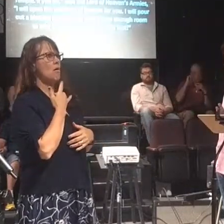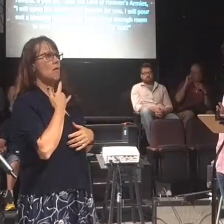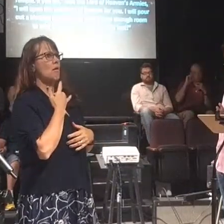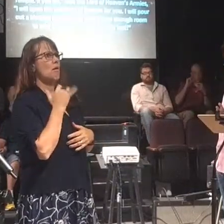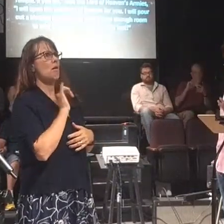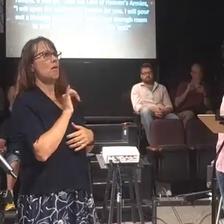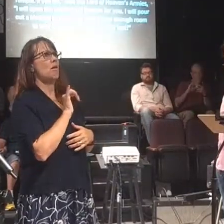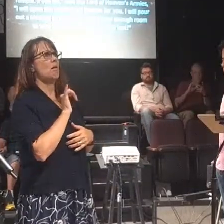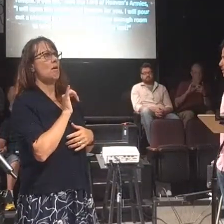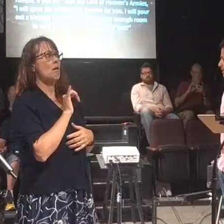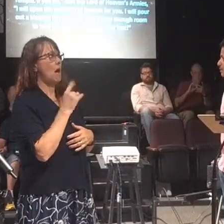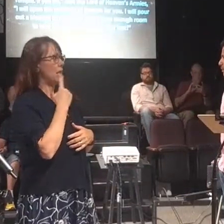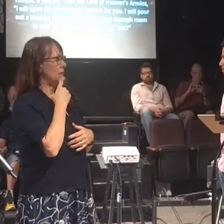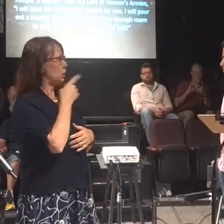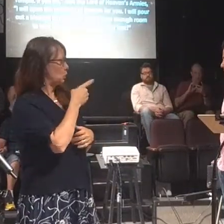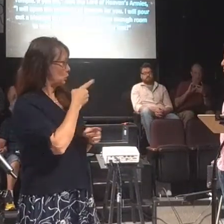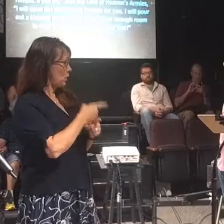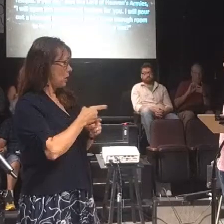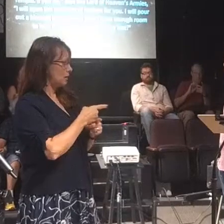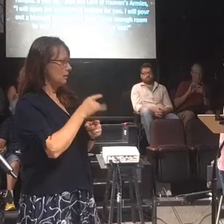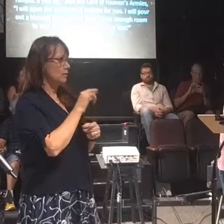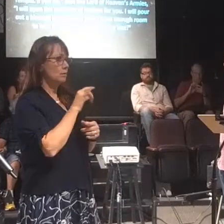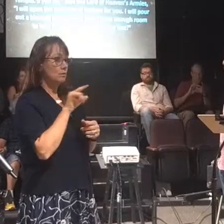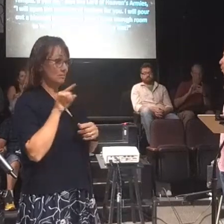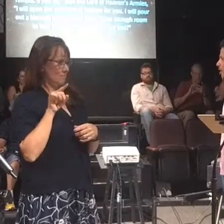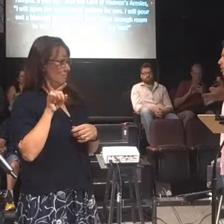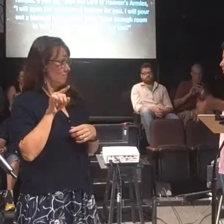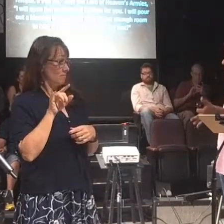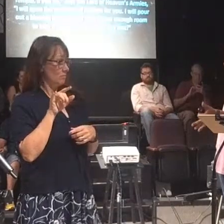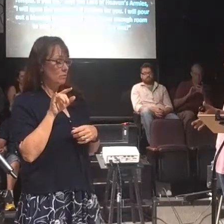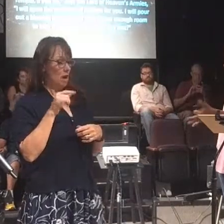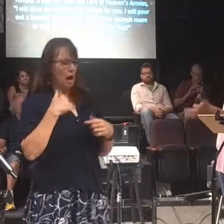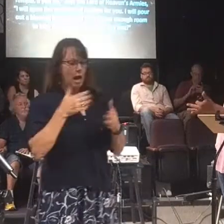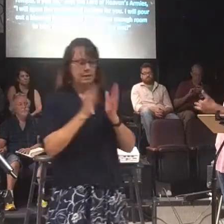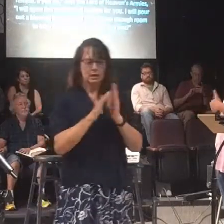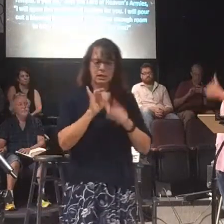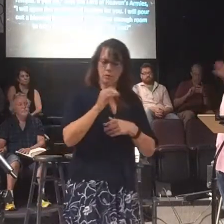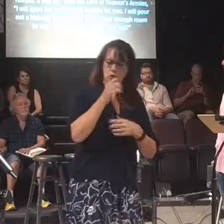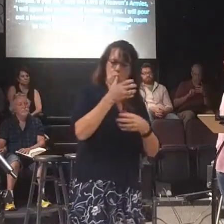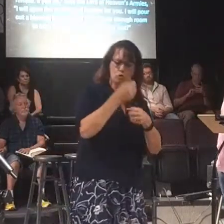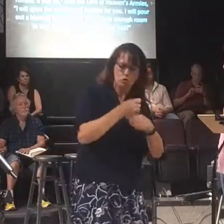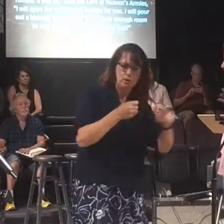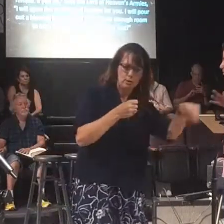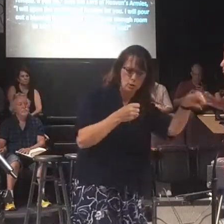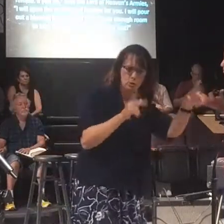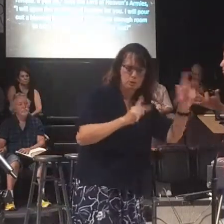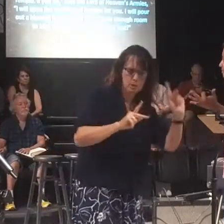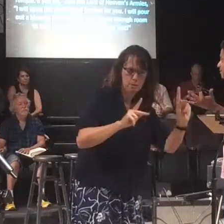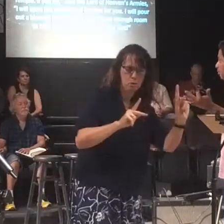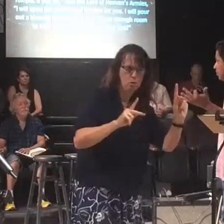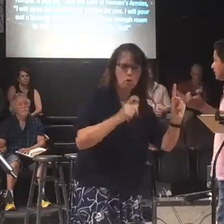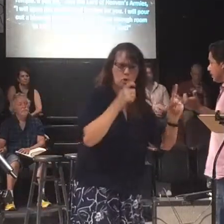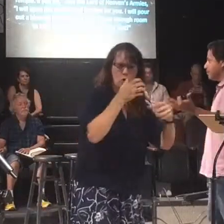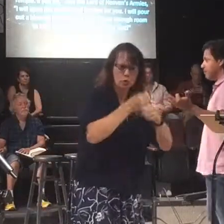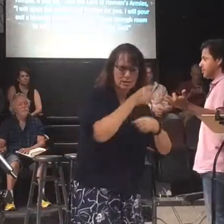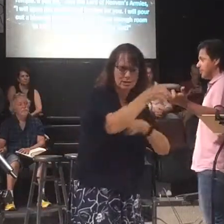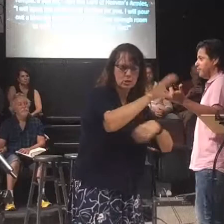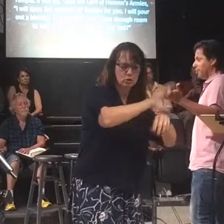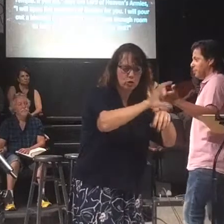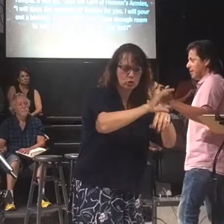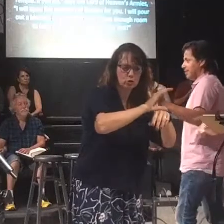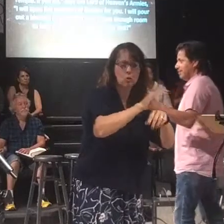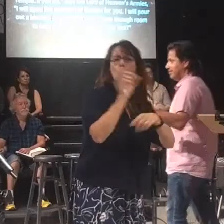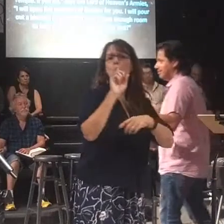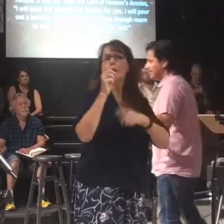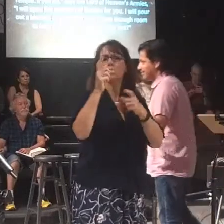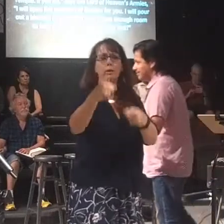said, because, okay, if you don't trust these people or this church, where are you giving it? Is there no place on earth where you can give 10%